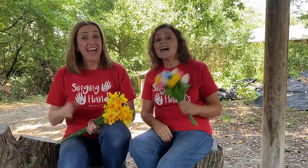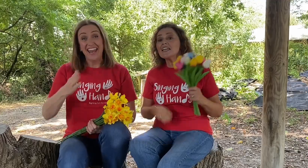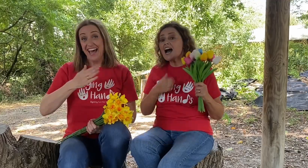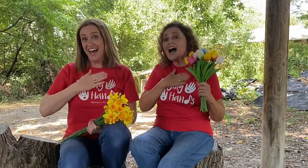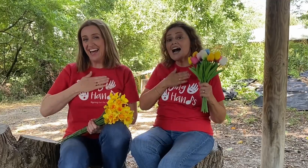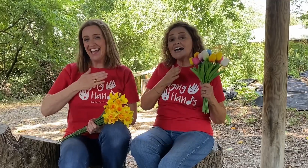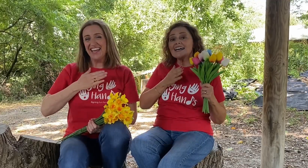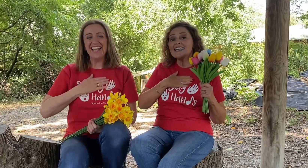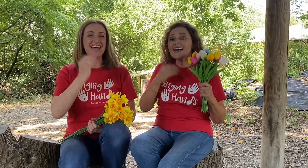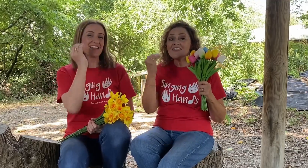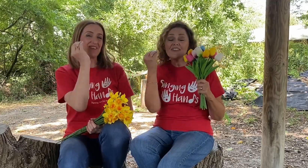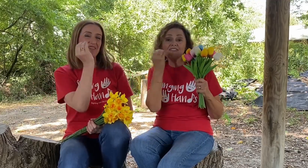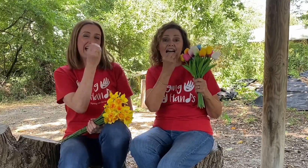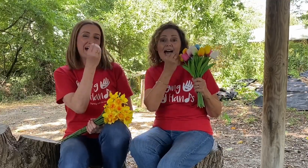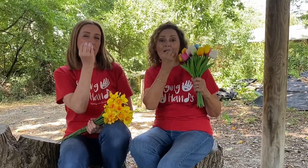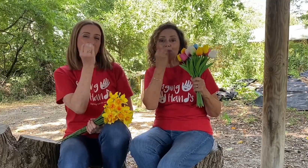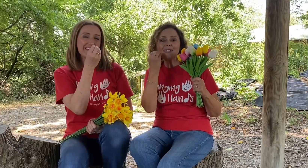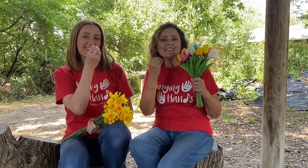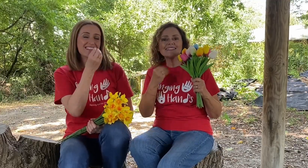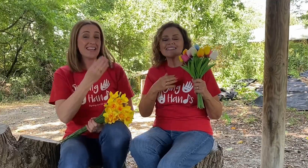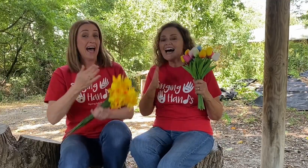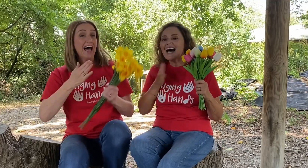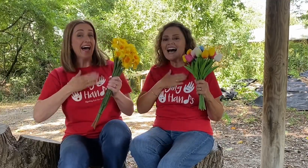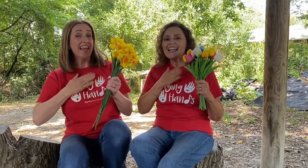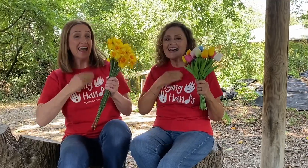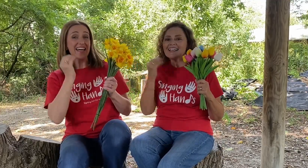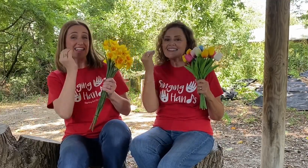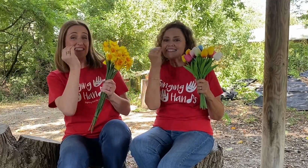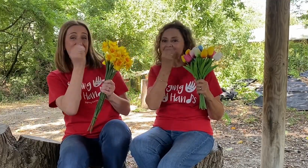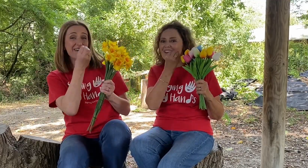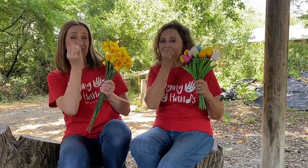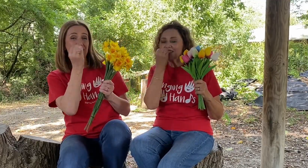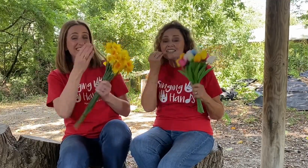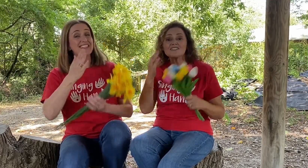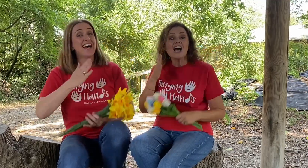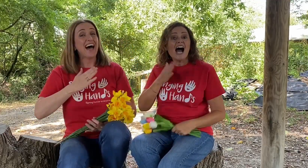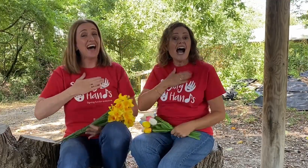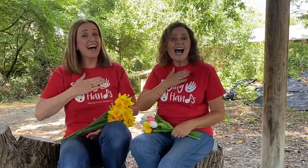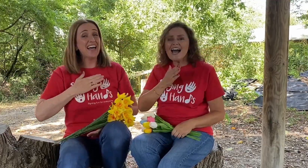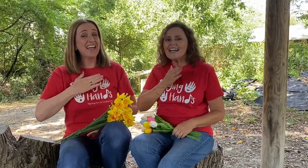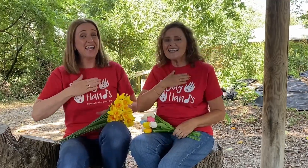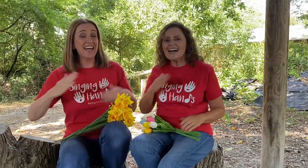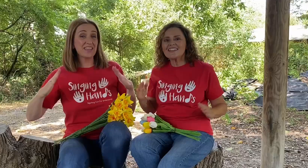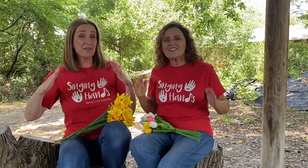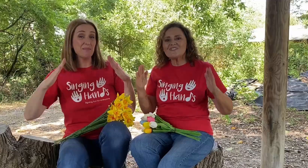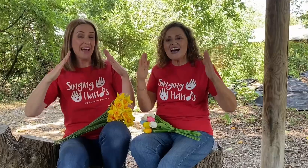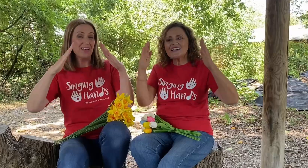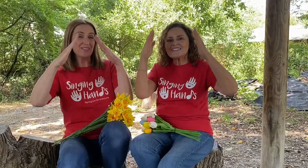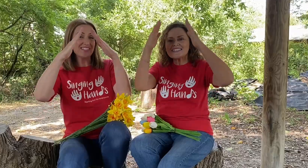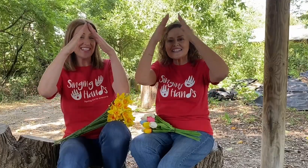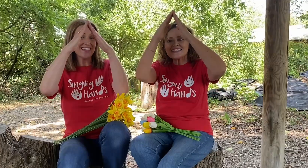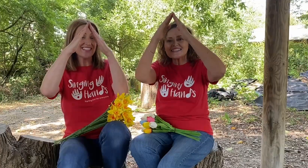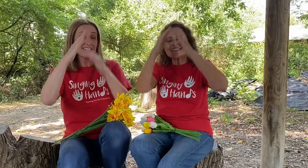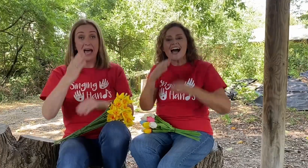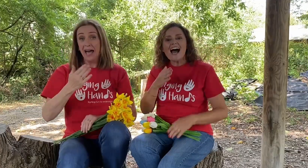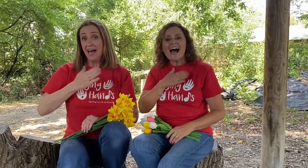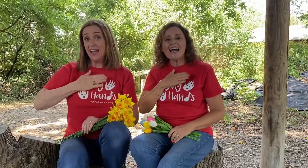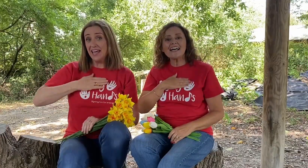de-ahh-da. I like the flowers, I like the daffodils, I like the mountains, I like